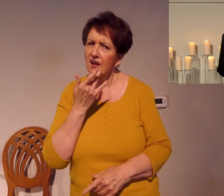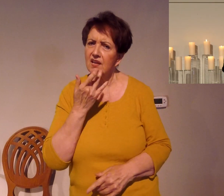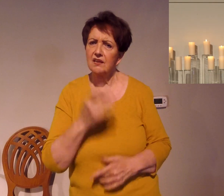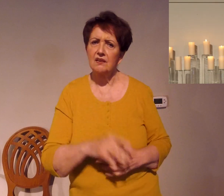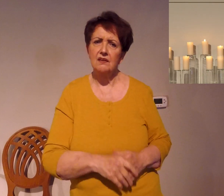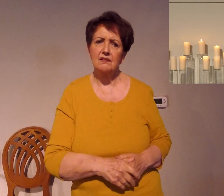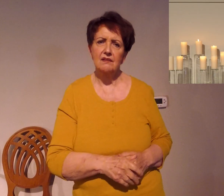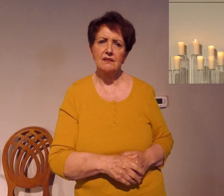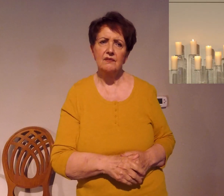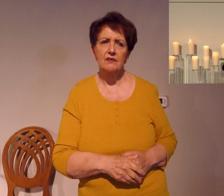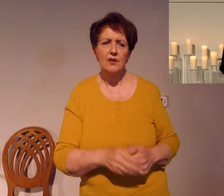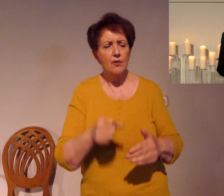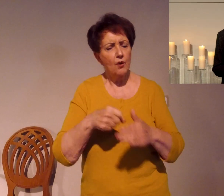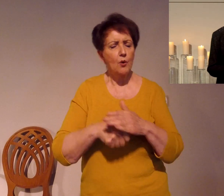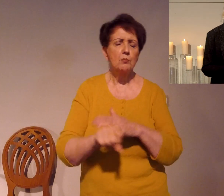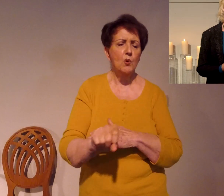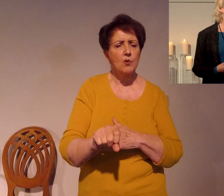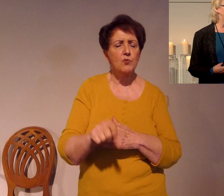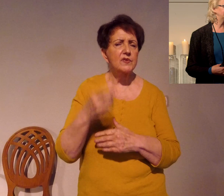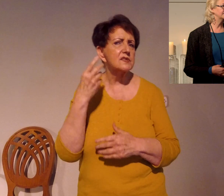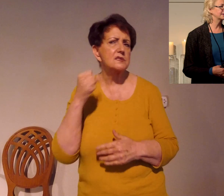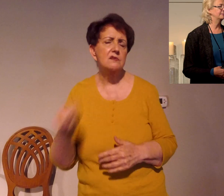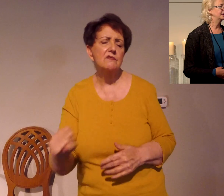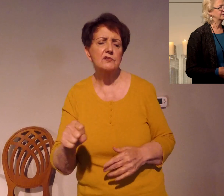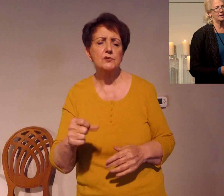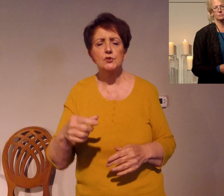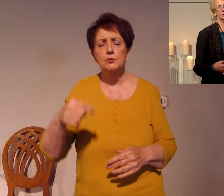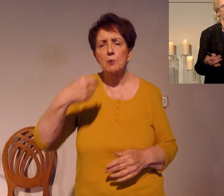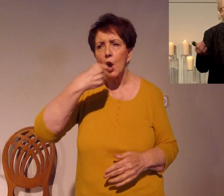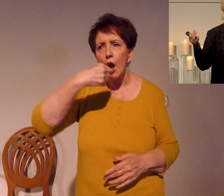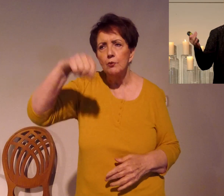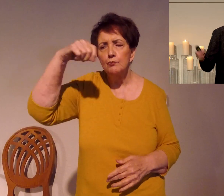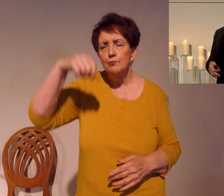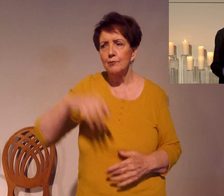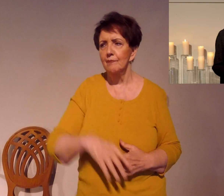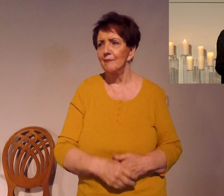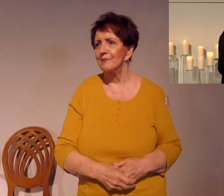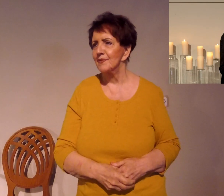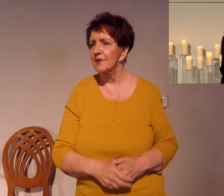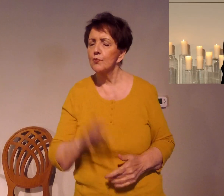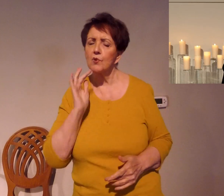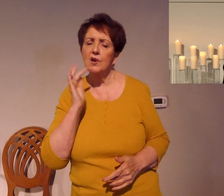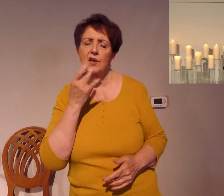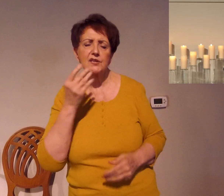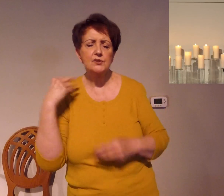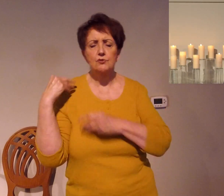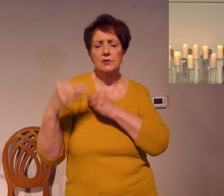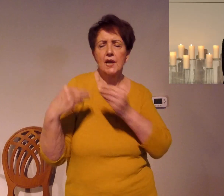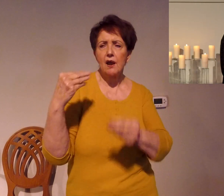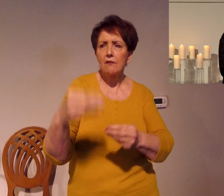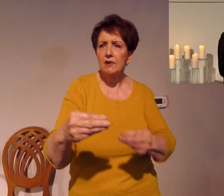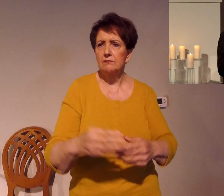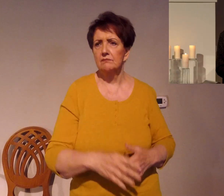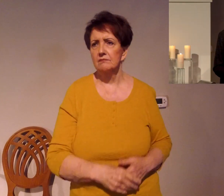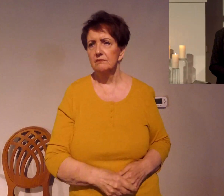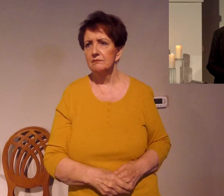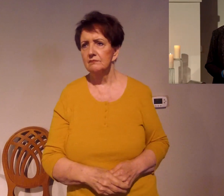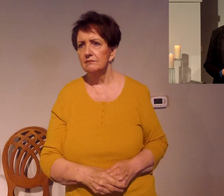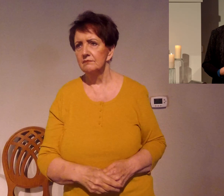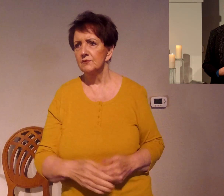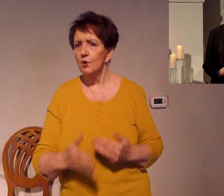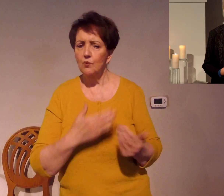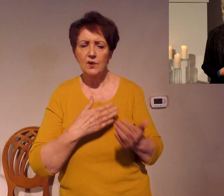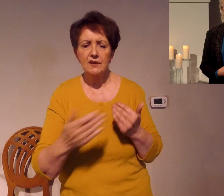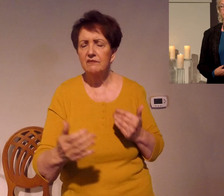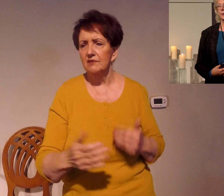They were lucky to be born with a silver spoon in their mouth. They were lucky to invent something. They were lucky to inherit. They were lucky to whatever